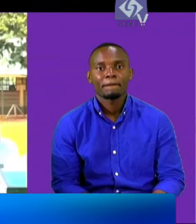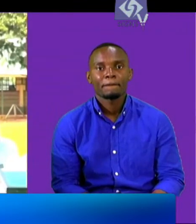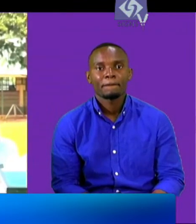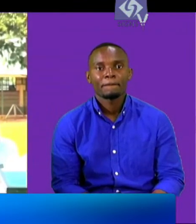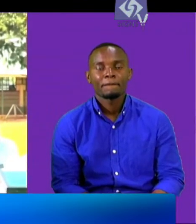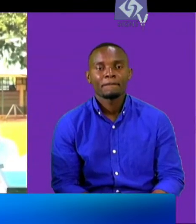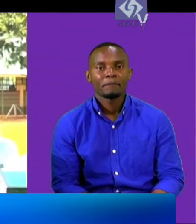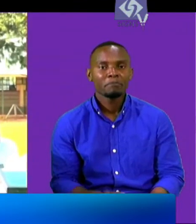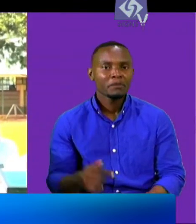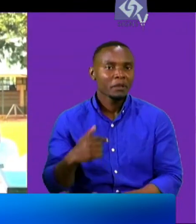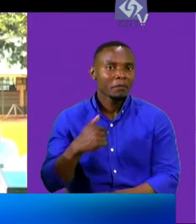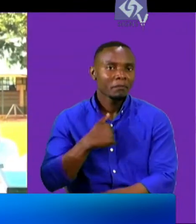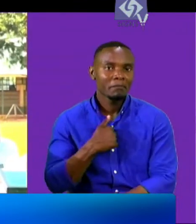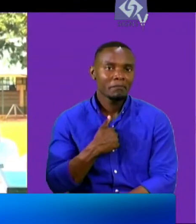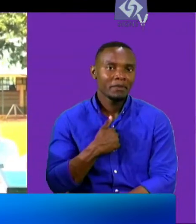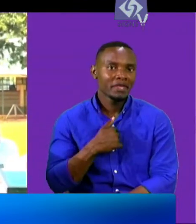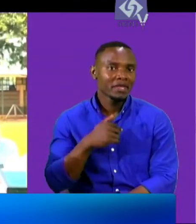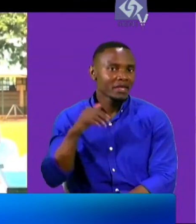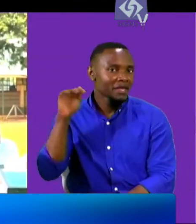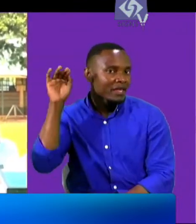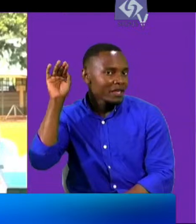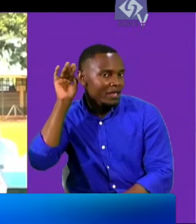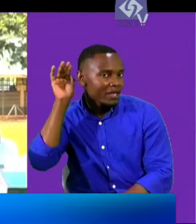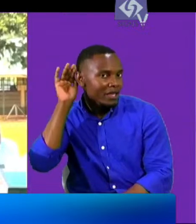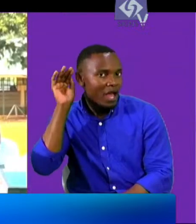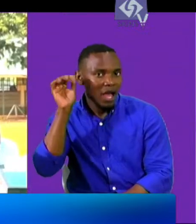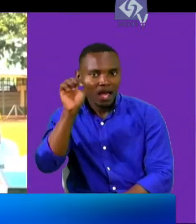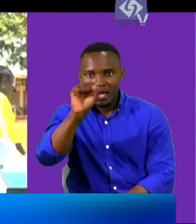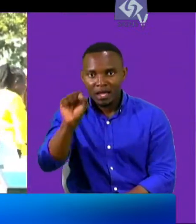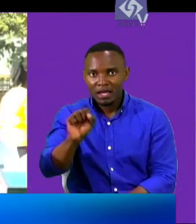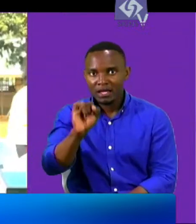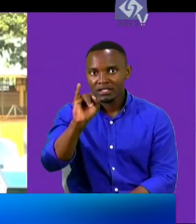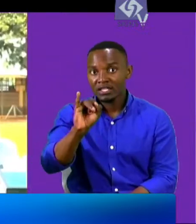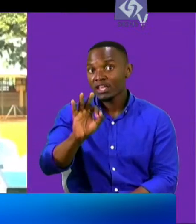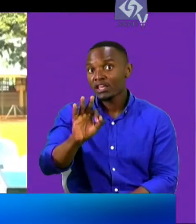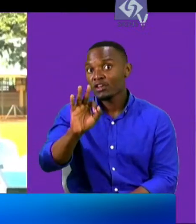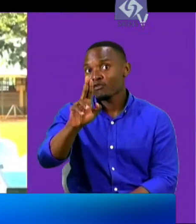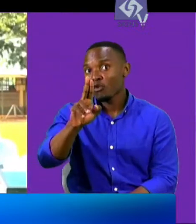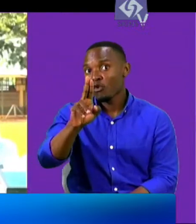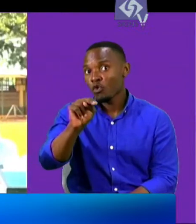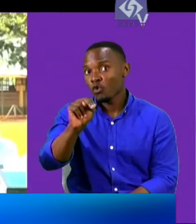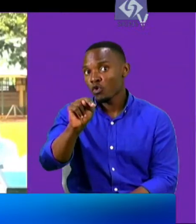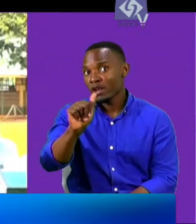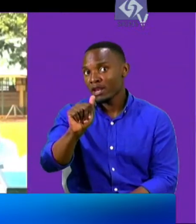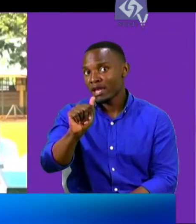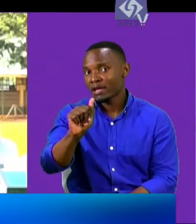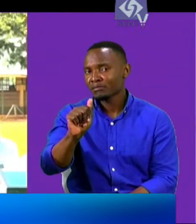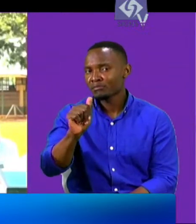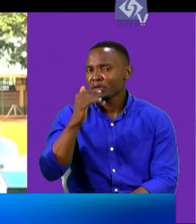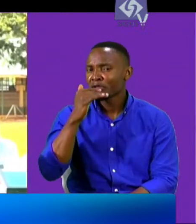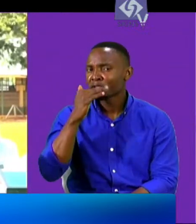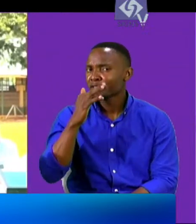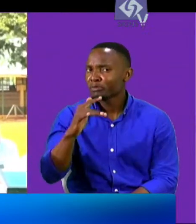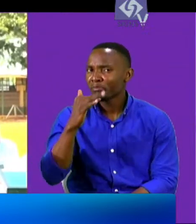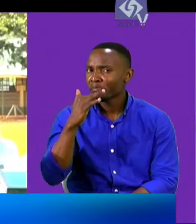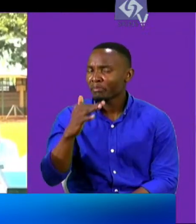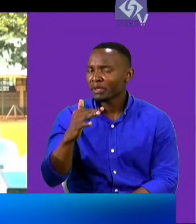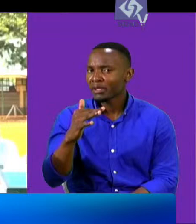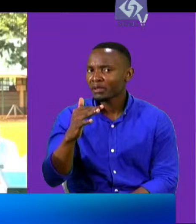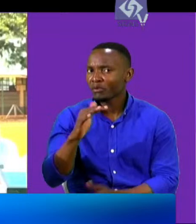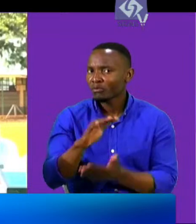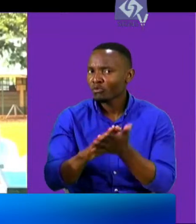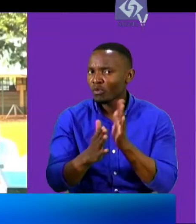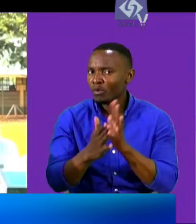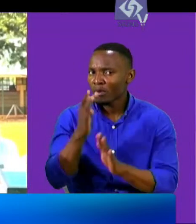I heard the Senator Sifuna talking carelessly in